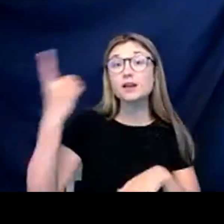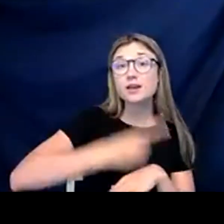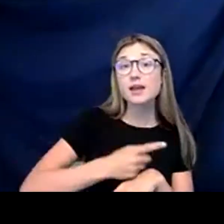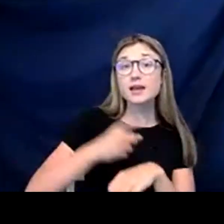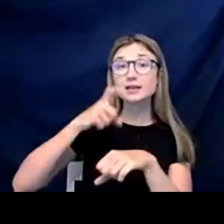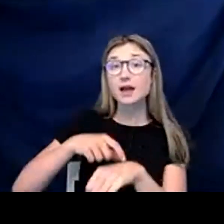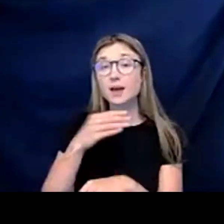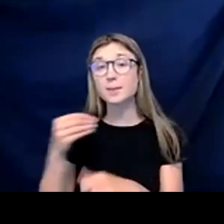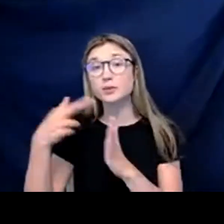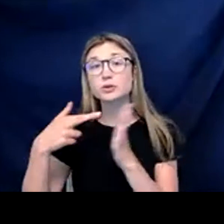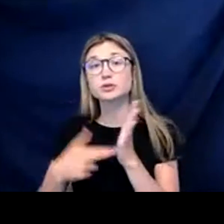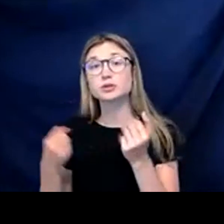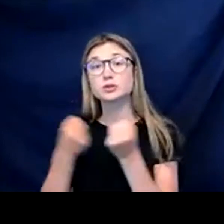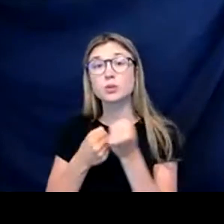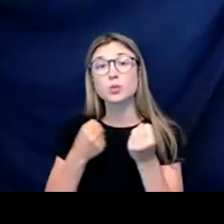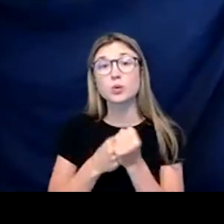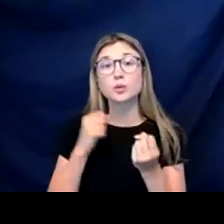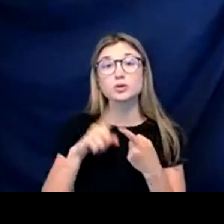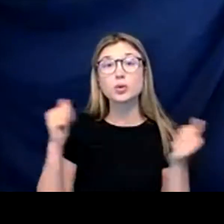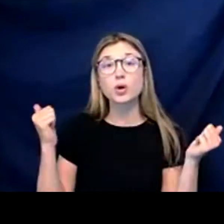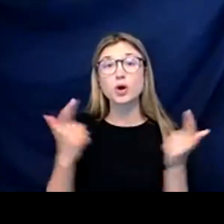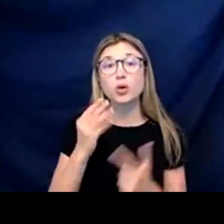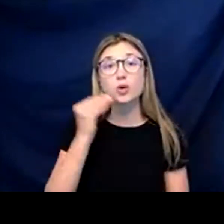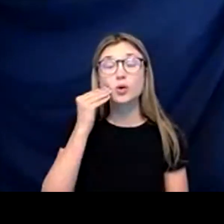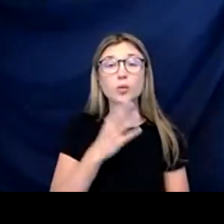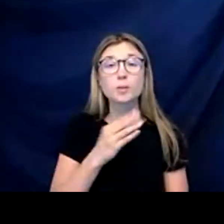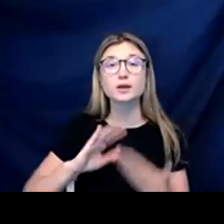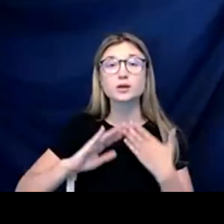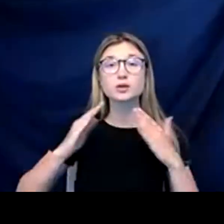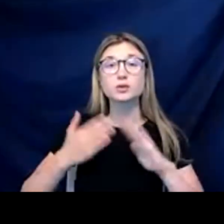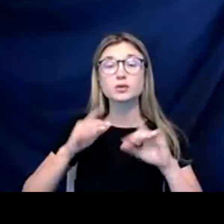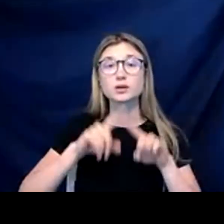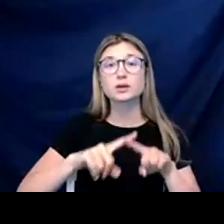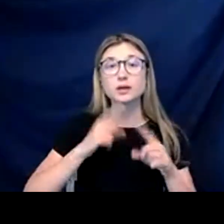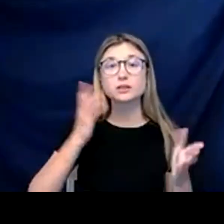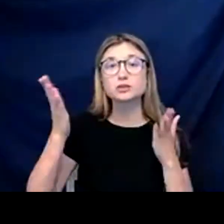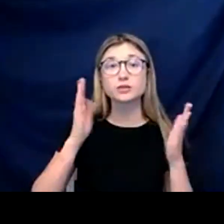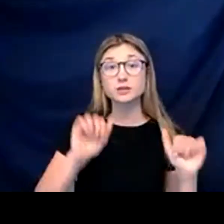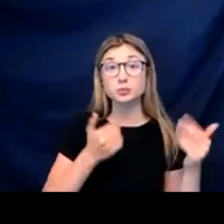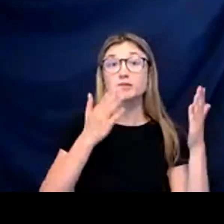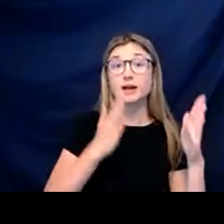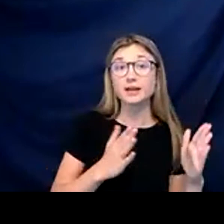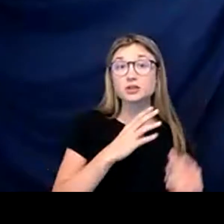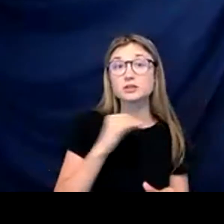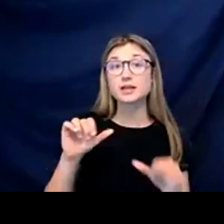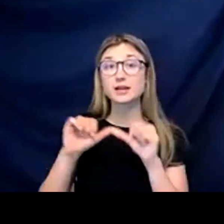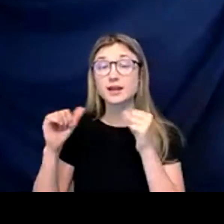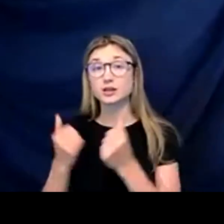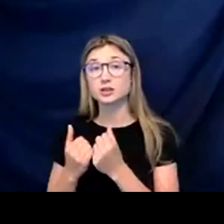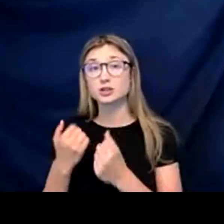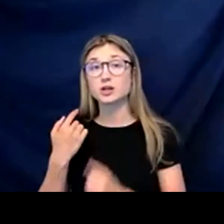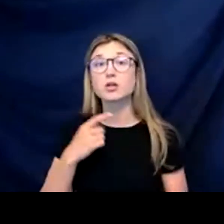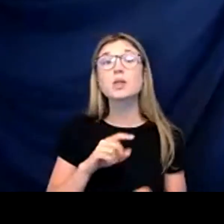to all home and community-based services providers and the support coordination agencies. These providers and